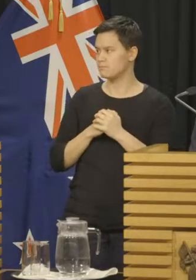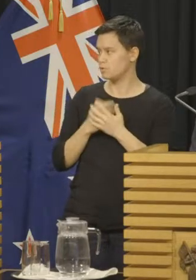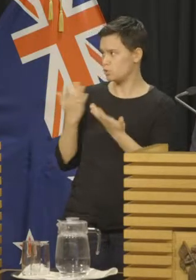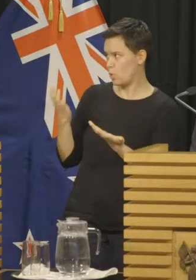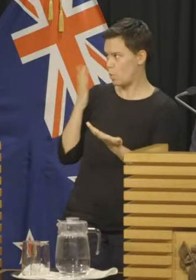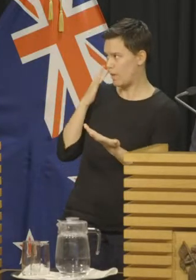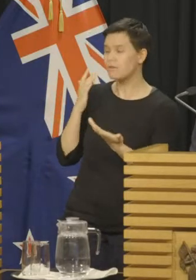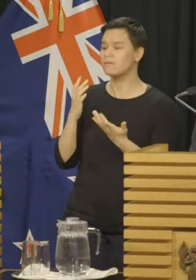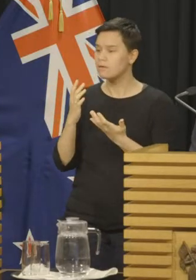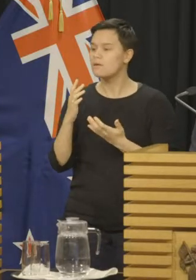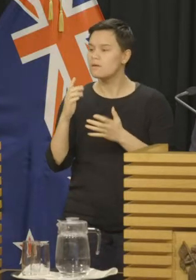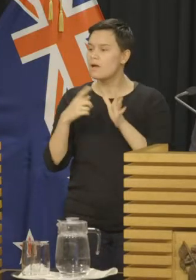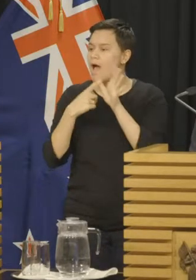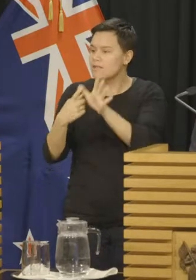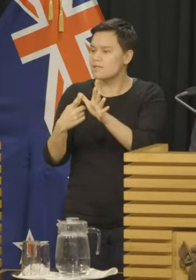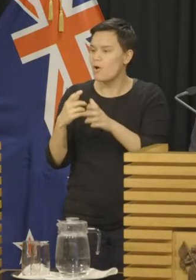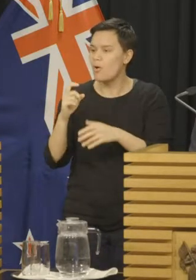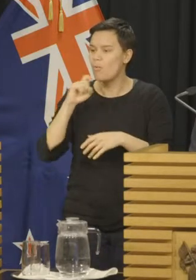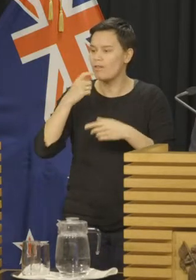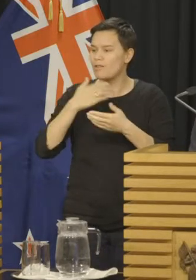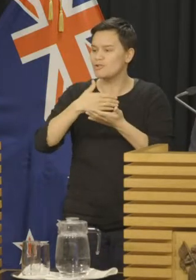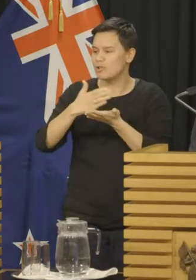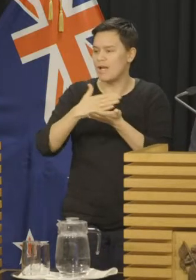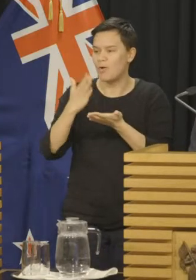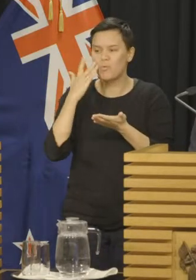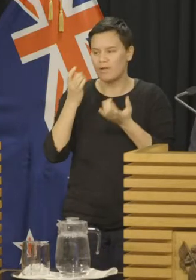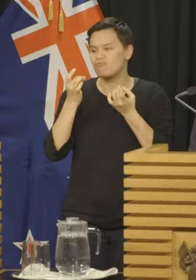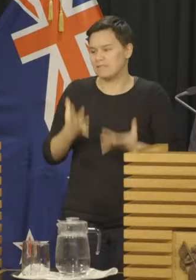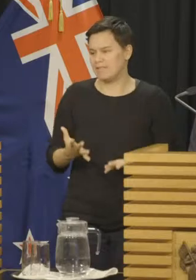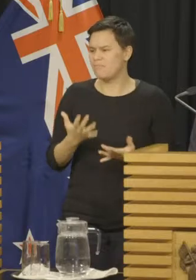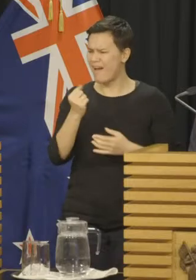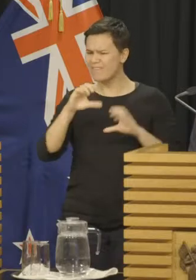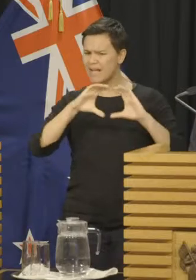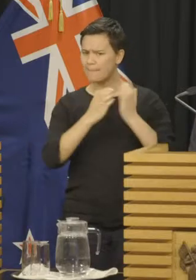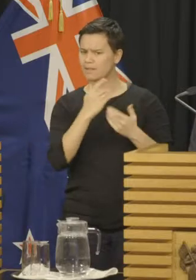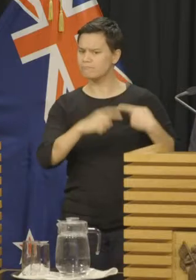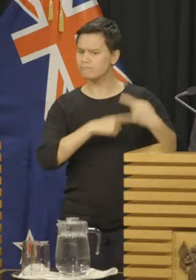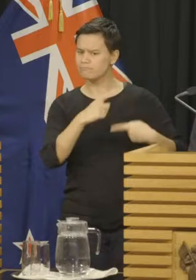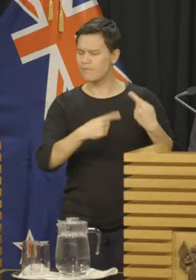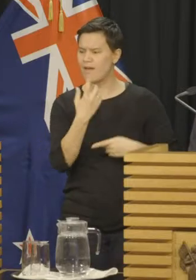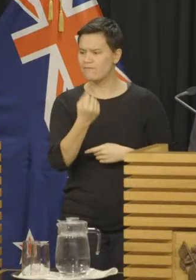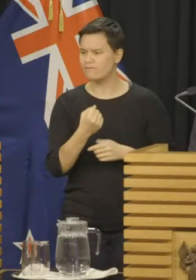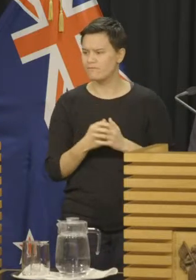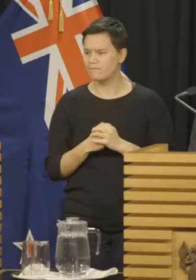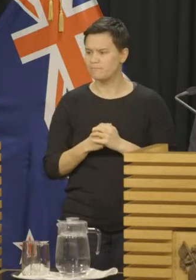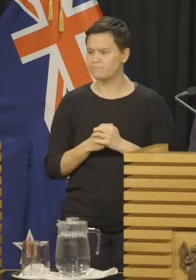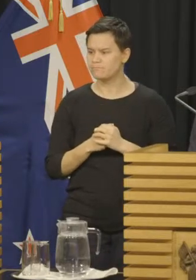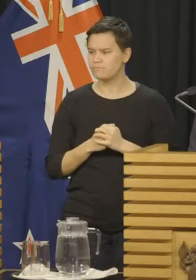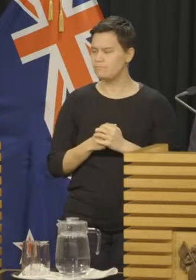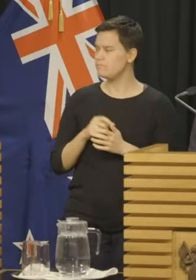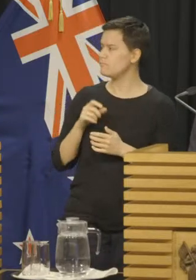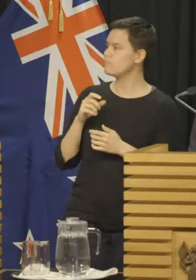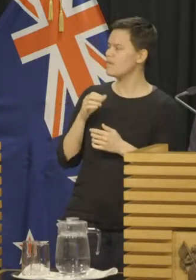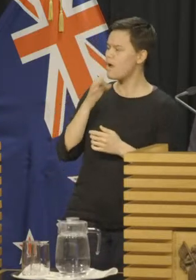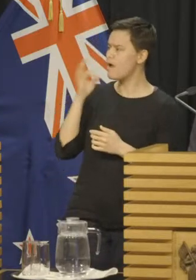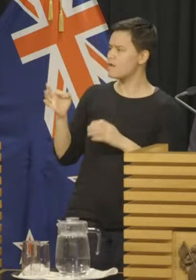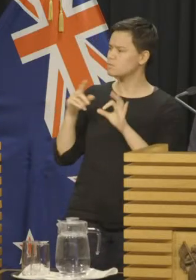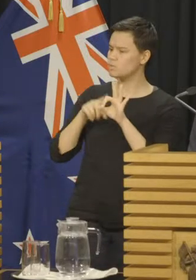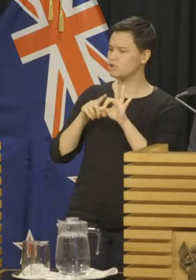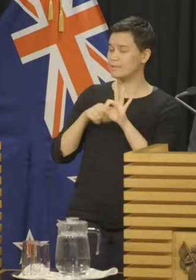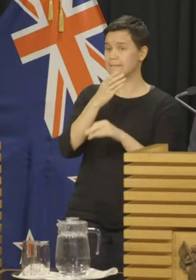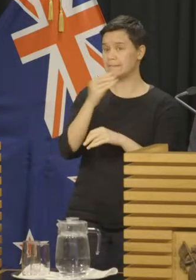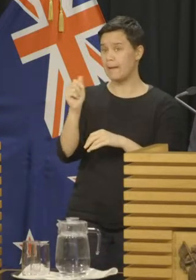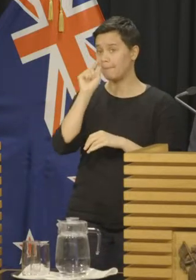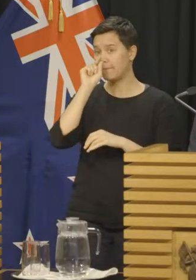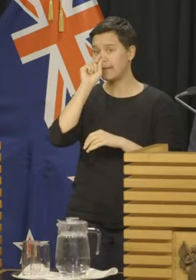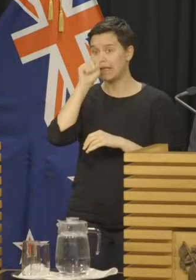we'll be sharing it with you. But do keep in mind we have a number of cabinet committees still operating as well. Some people, all Kiwis overseas right now who might be trying to plan trips home